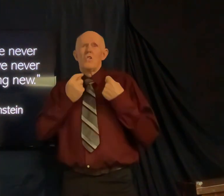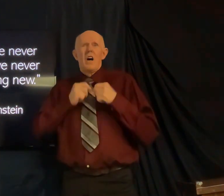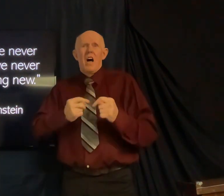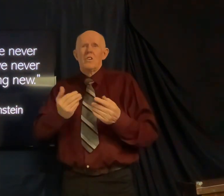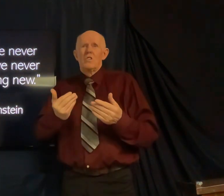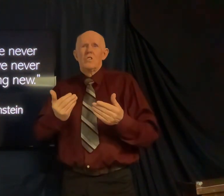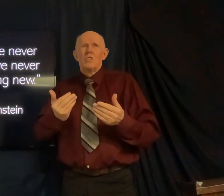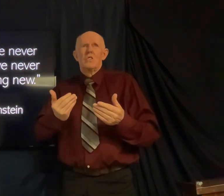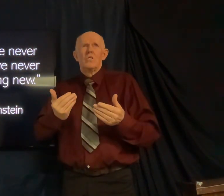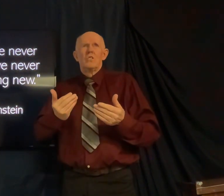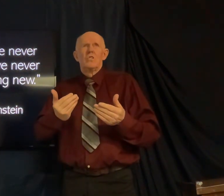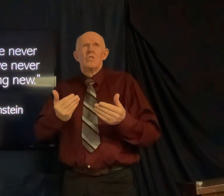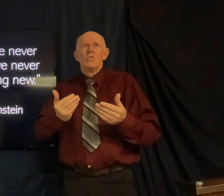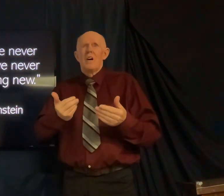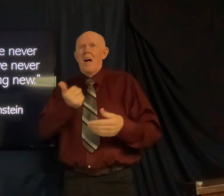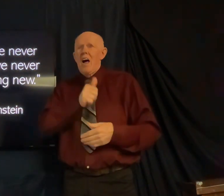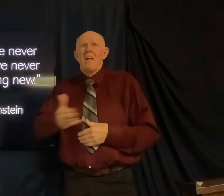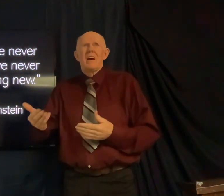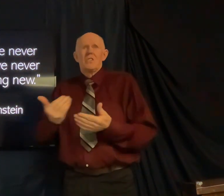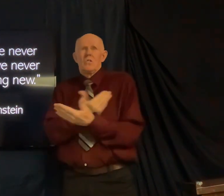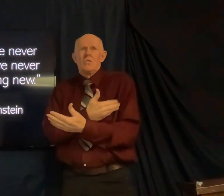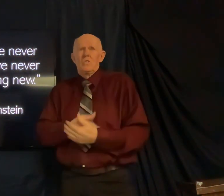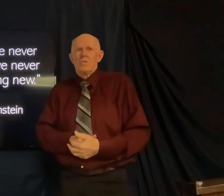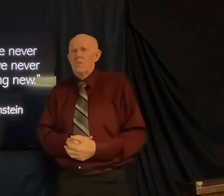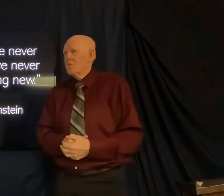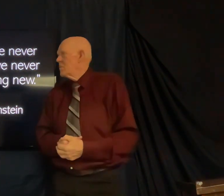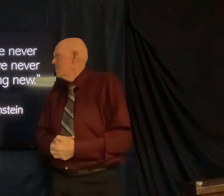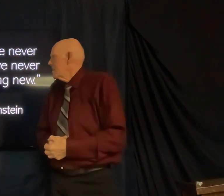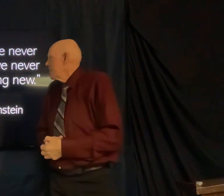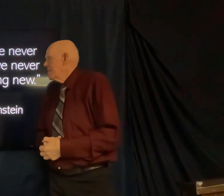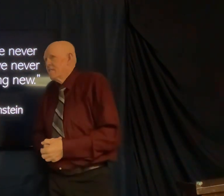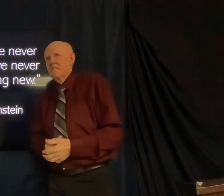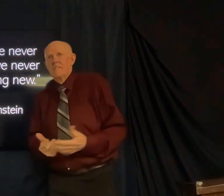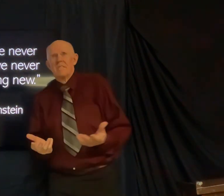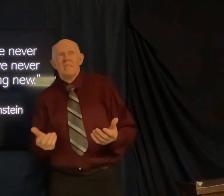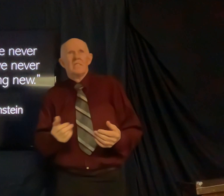you've never tried anything new.